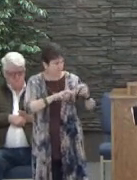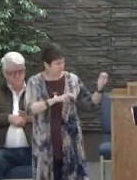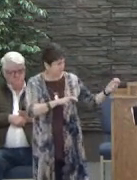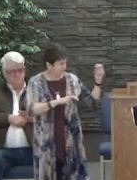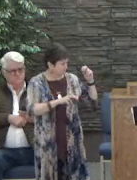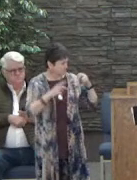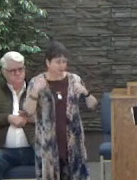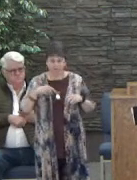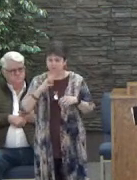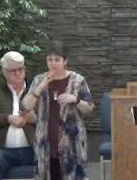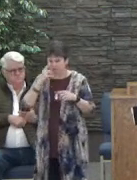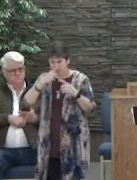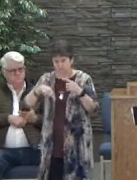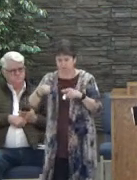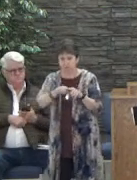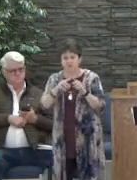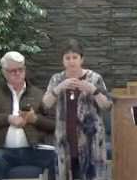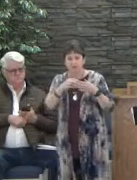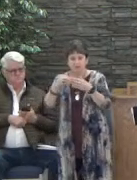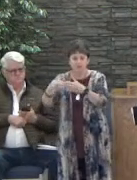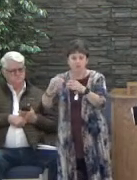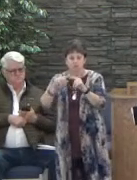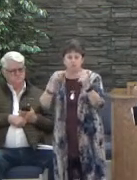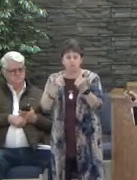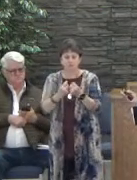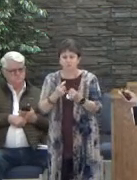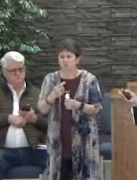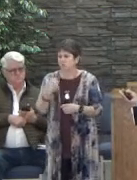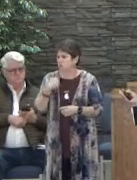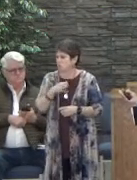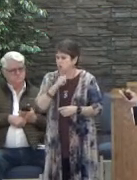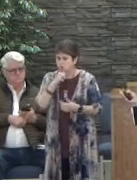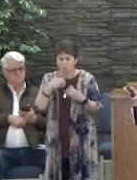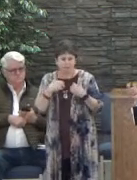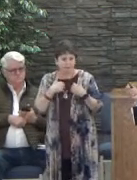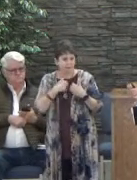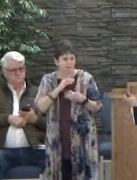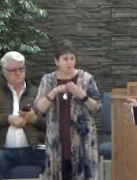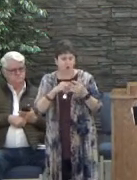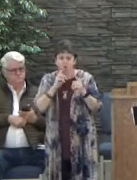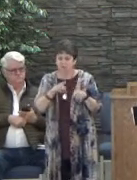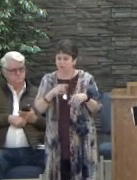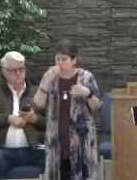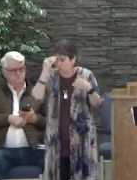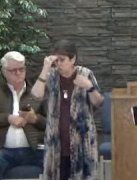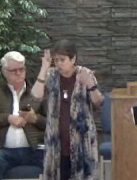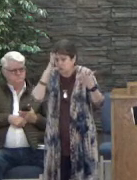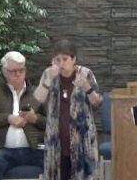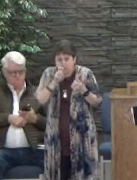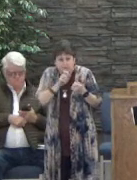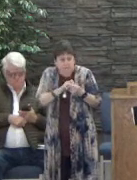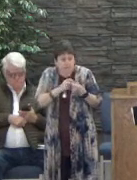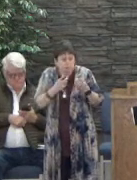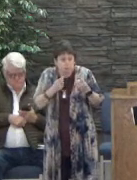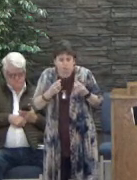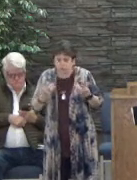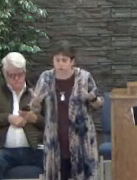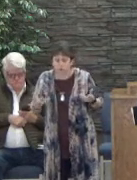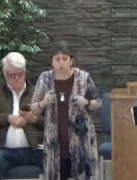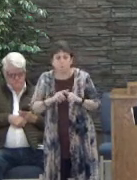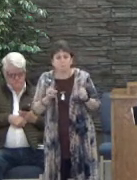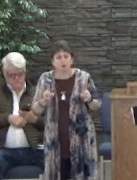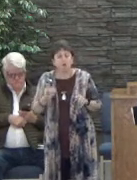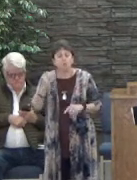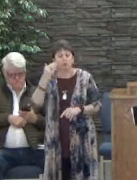speak for them as a leadership team. We don't have all the answers. We don't know exactly what to do. But